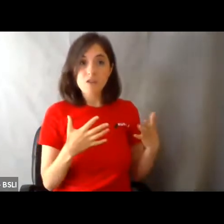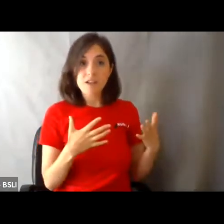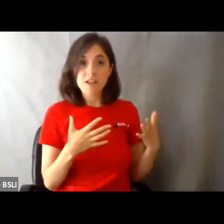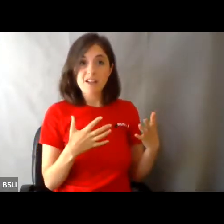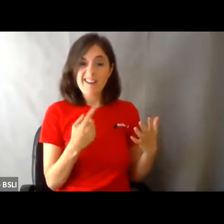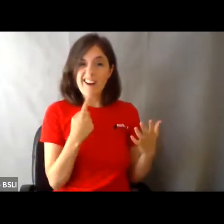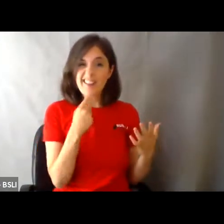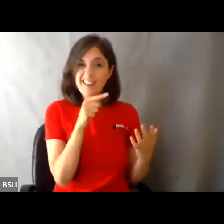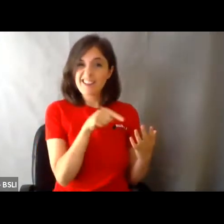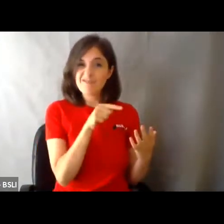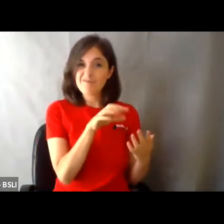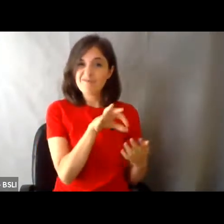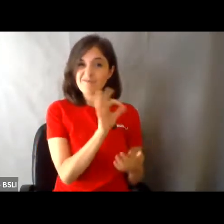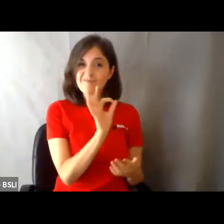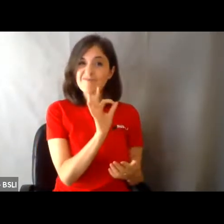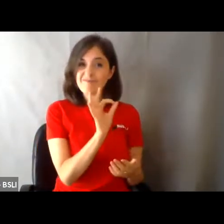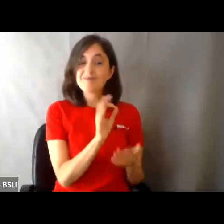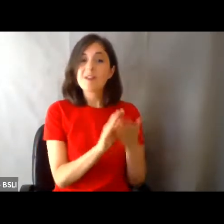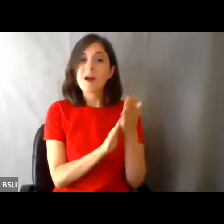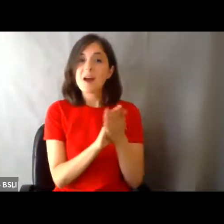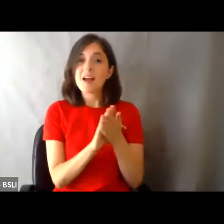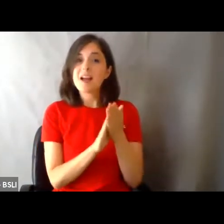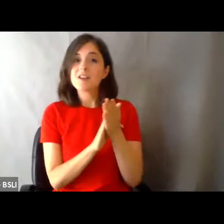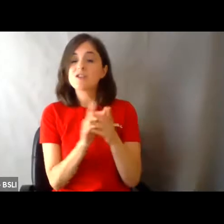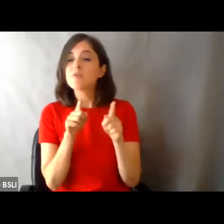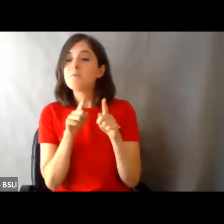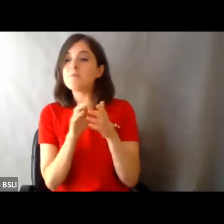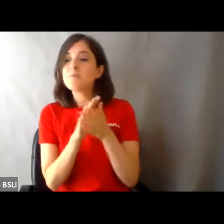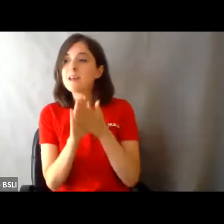gets us much further away from the